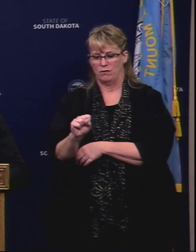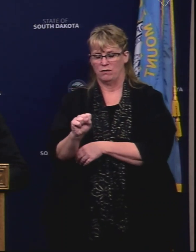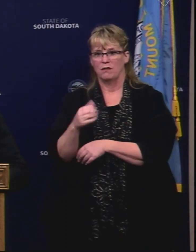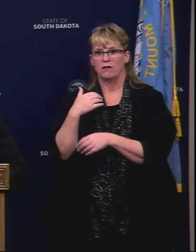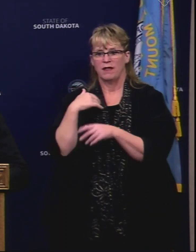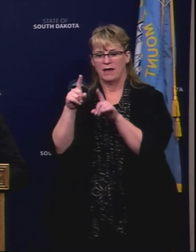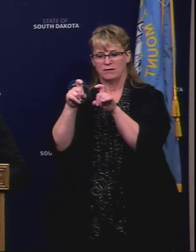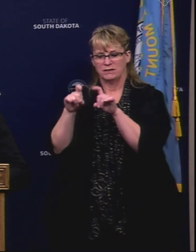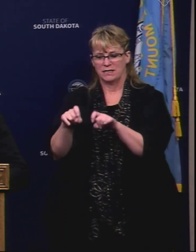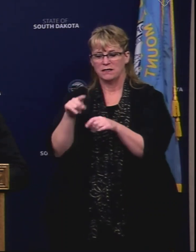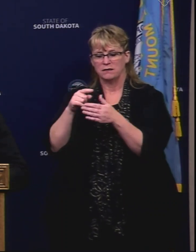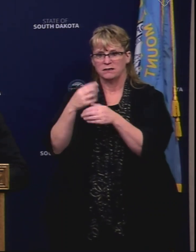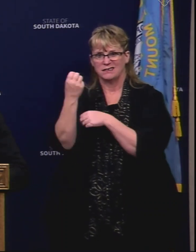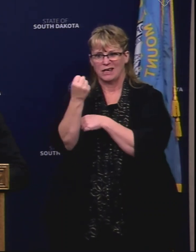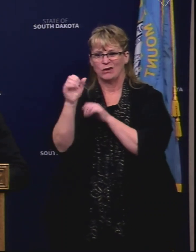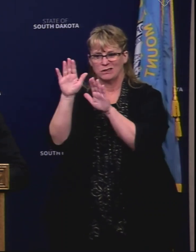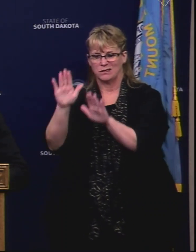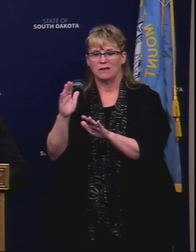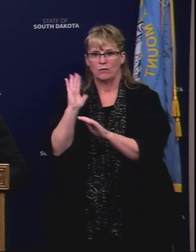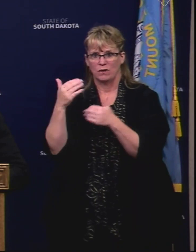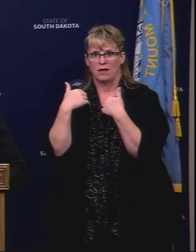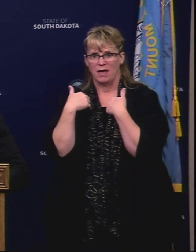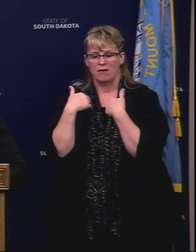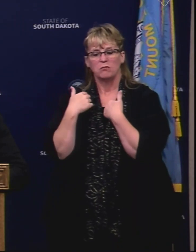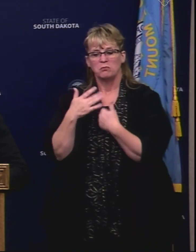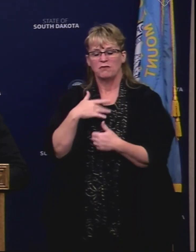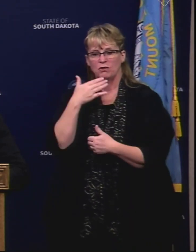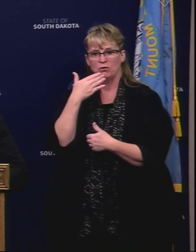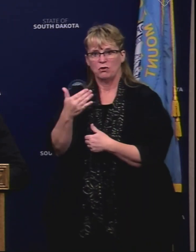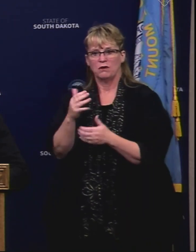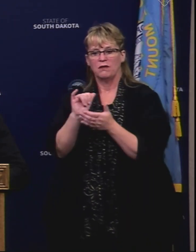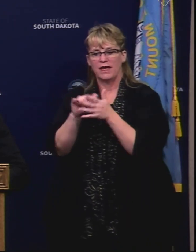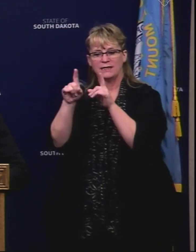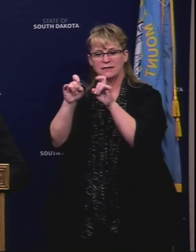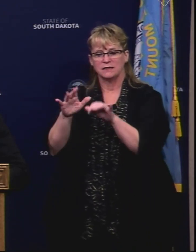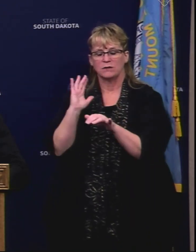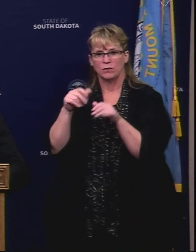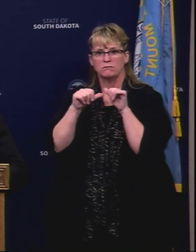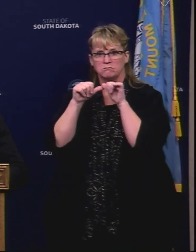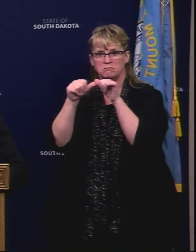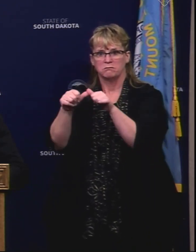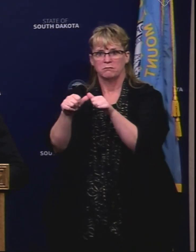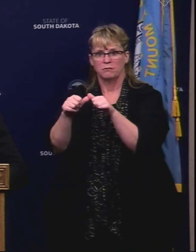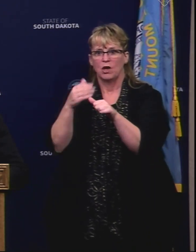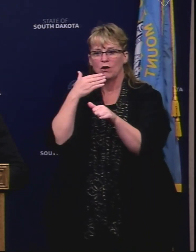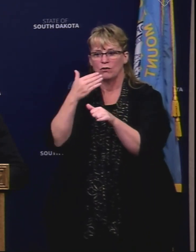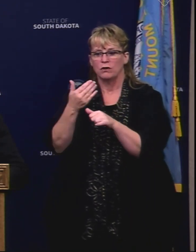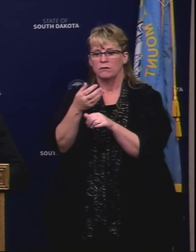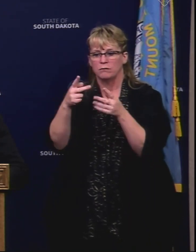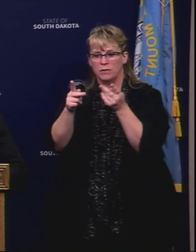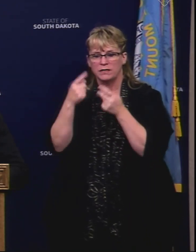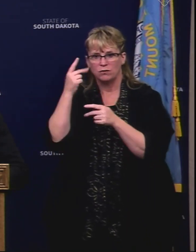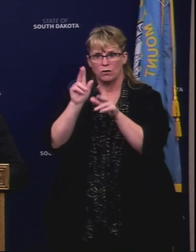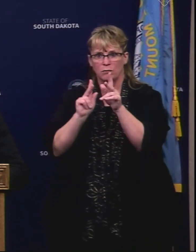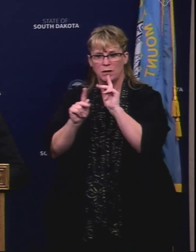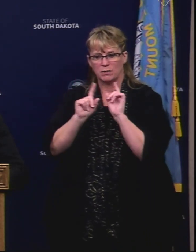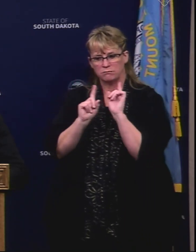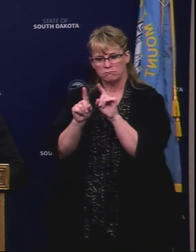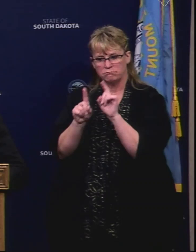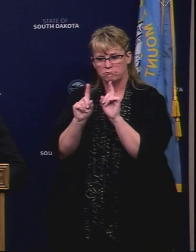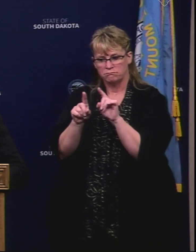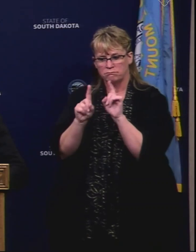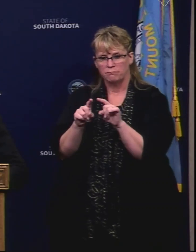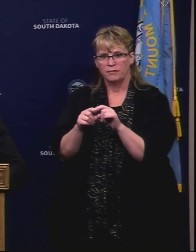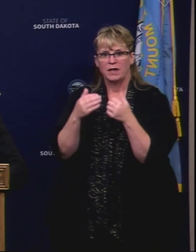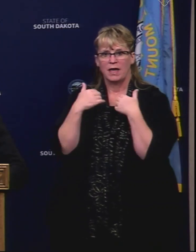throughout the weekend. So we feel confident that that will continue to be a great resource for folks. And again, encourage